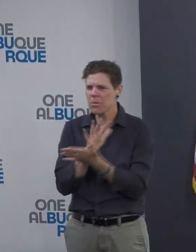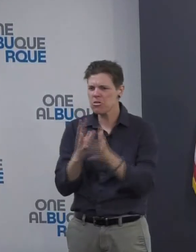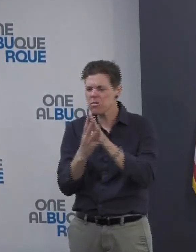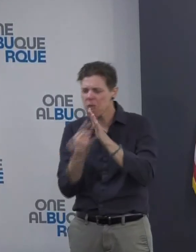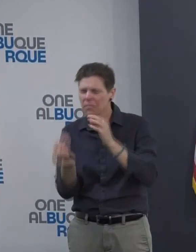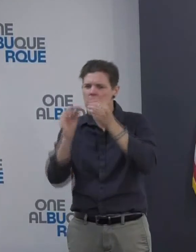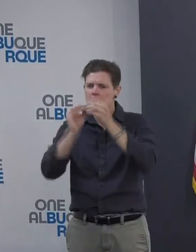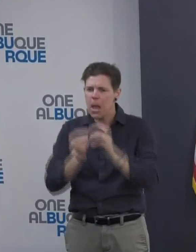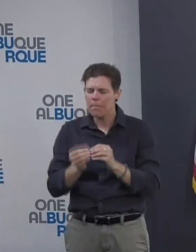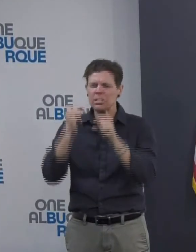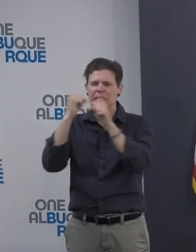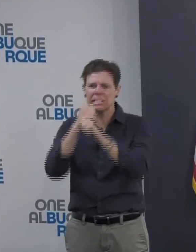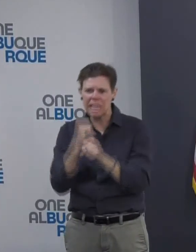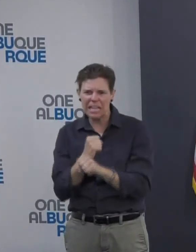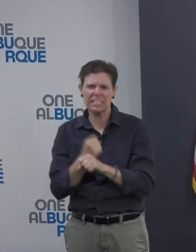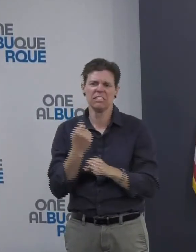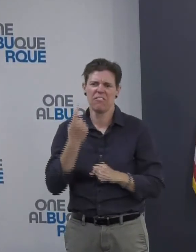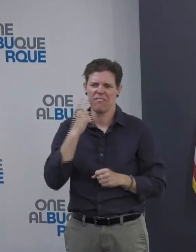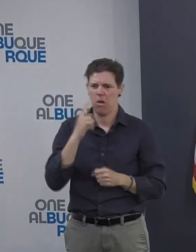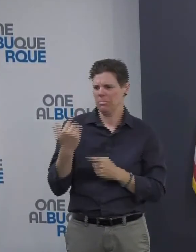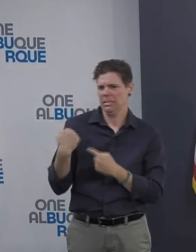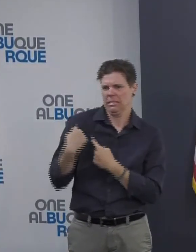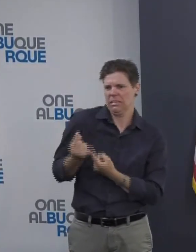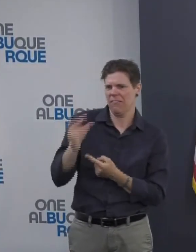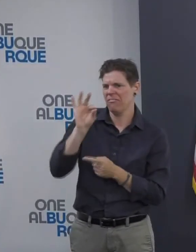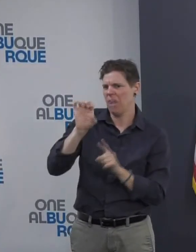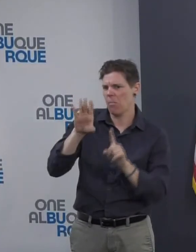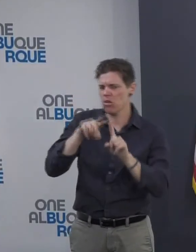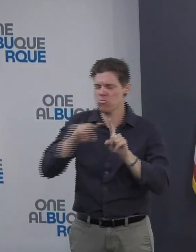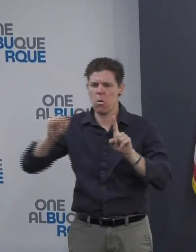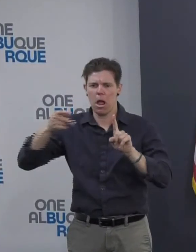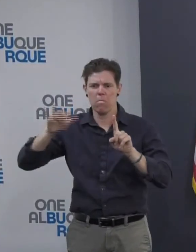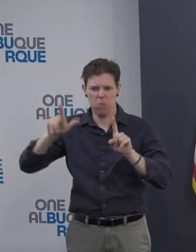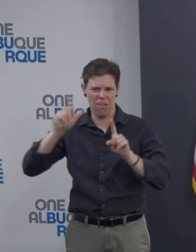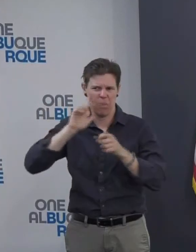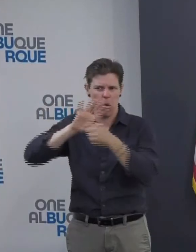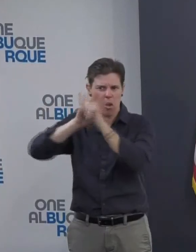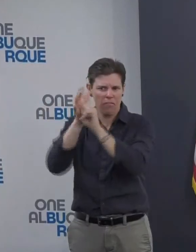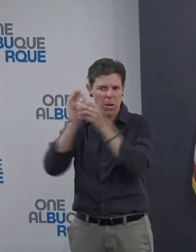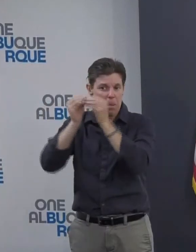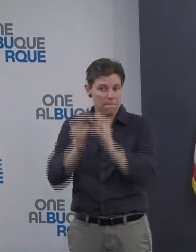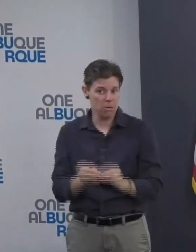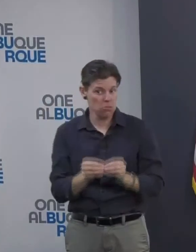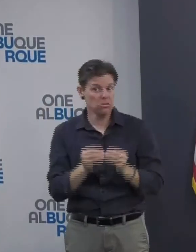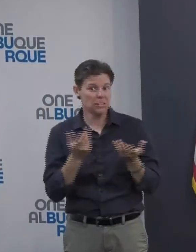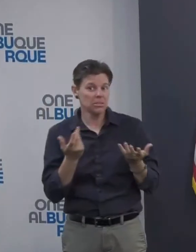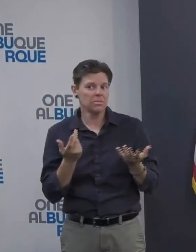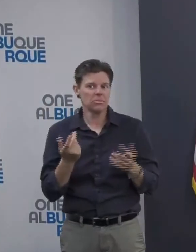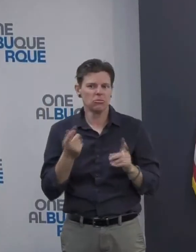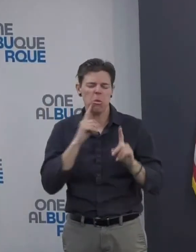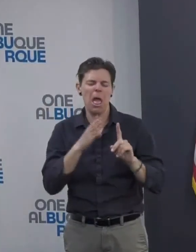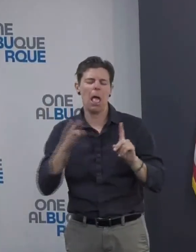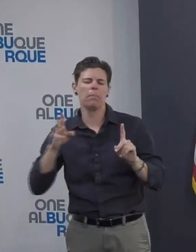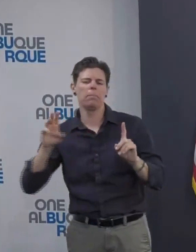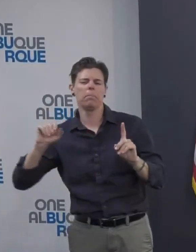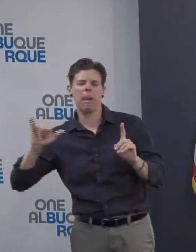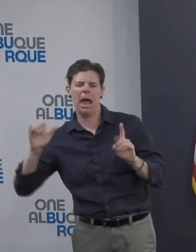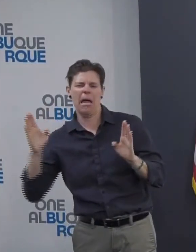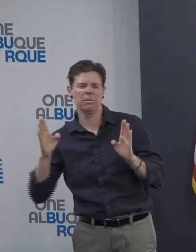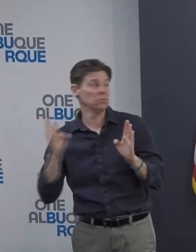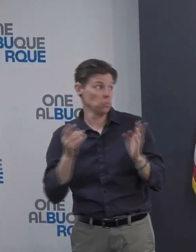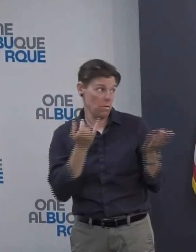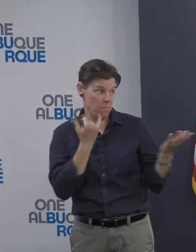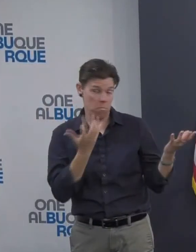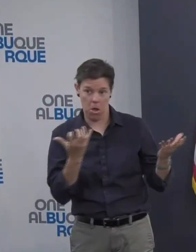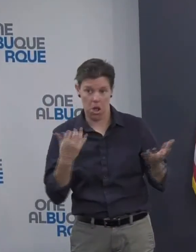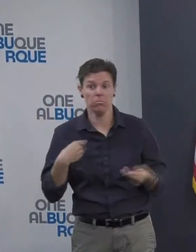the COVID crisis from February to April, actually to the first couple weeks of May. They're there if anybody wants them. So. All right.